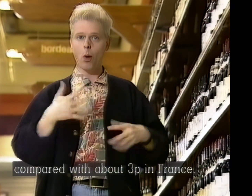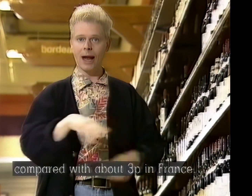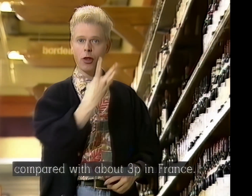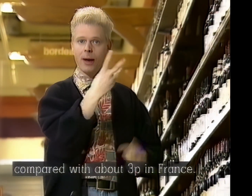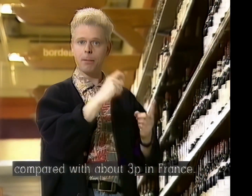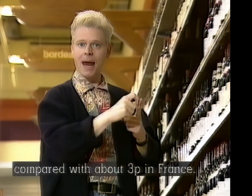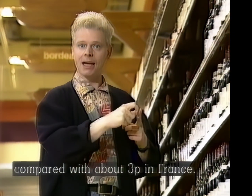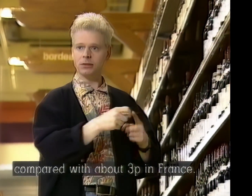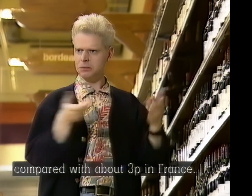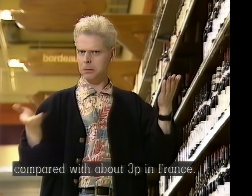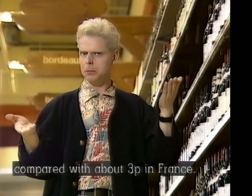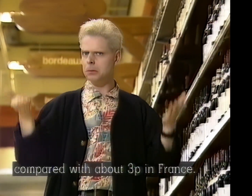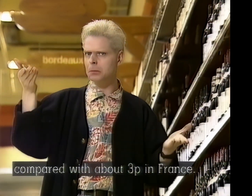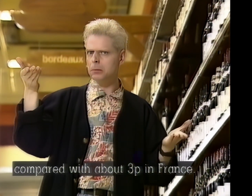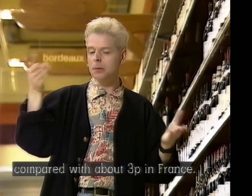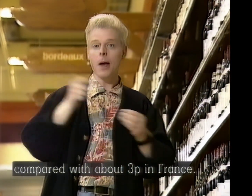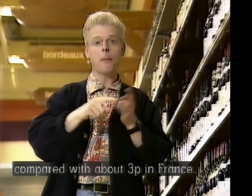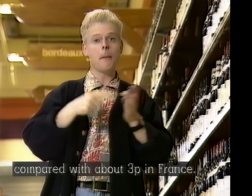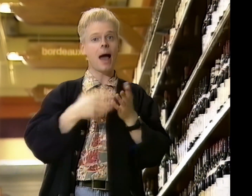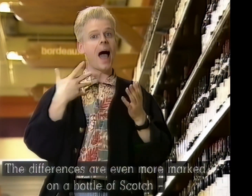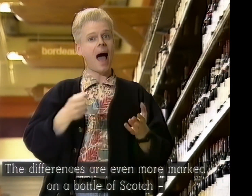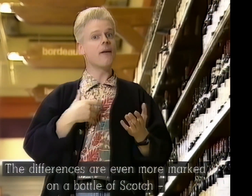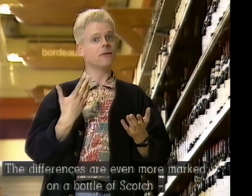compared with about 3 pence in France.